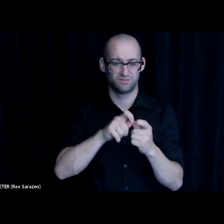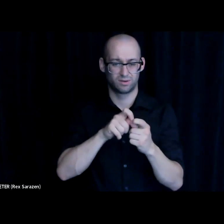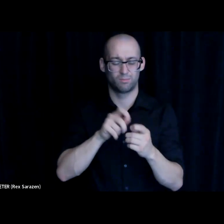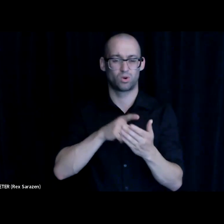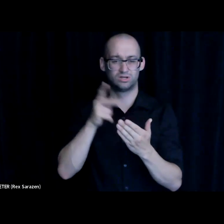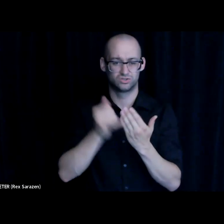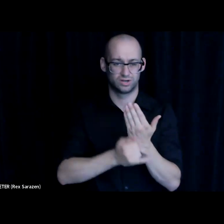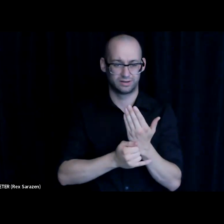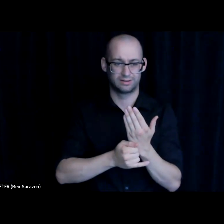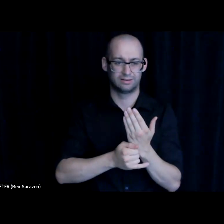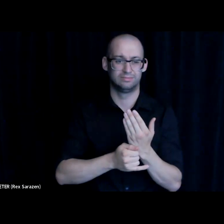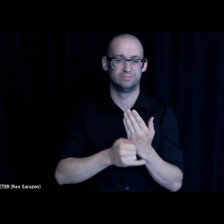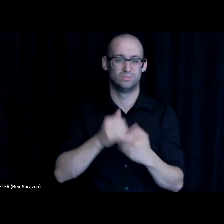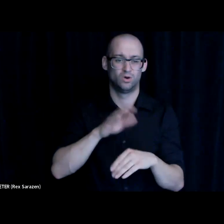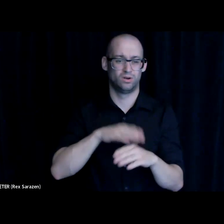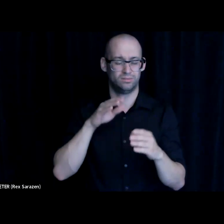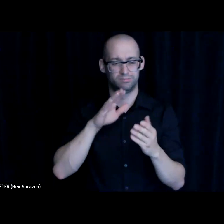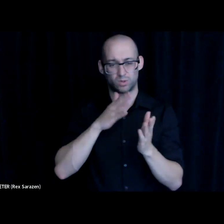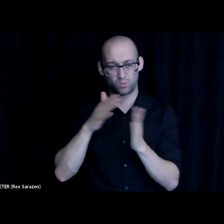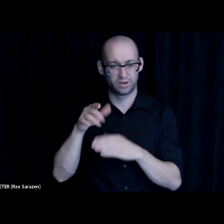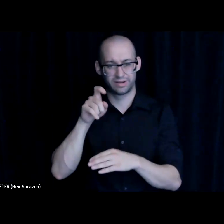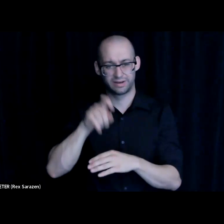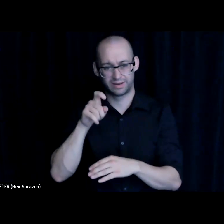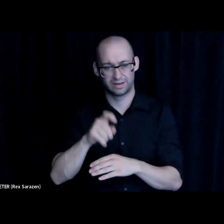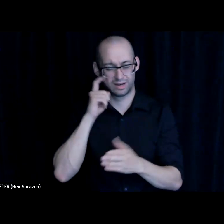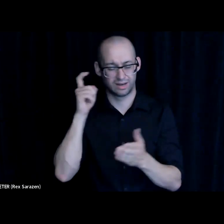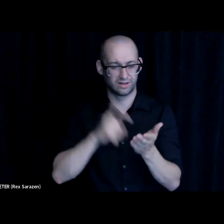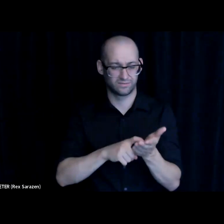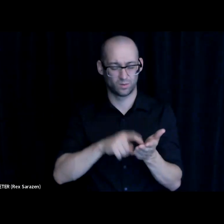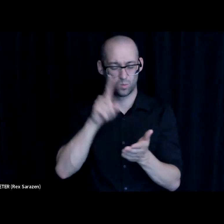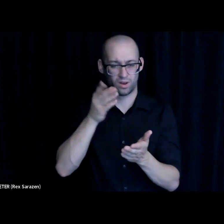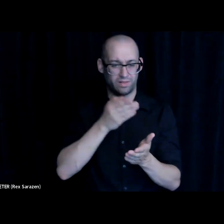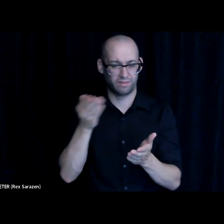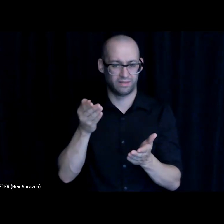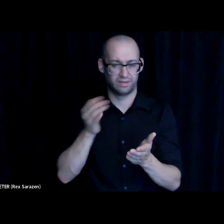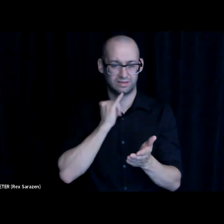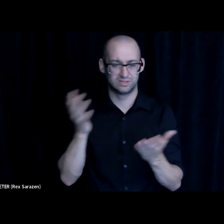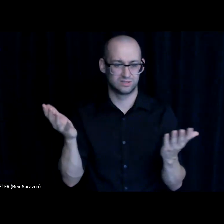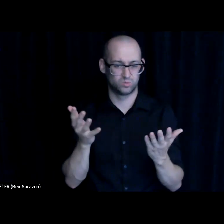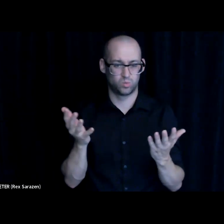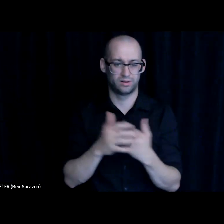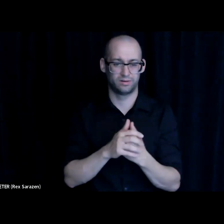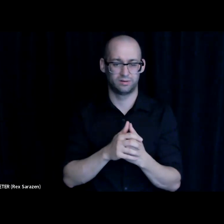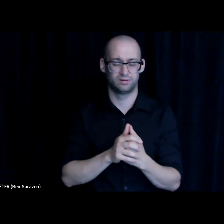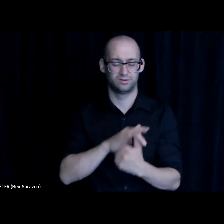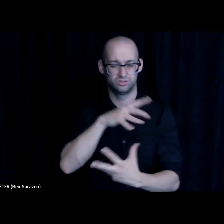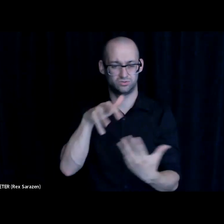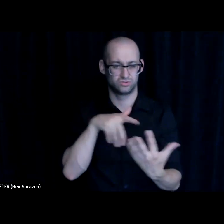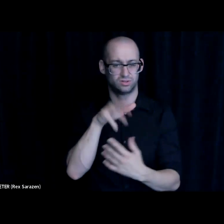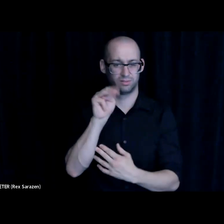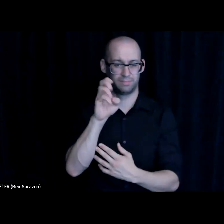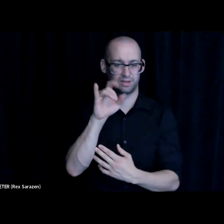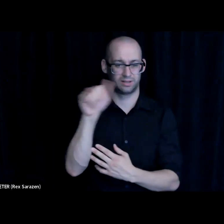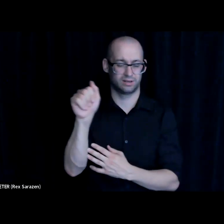around community need that they have identified. And one of the things they identified was social